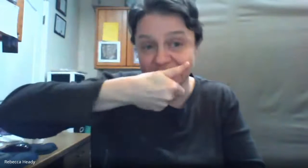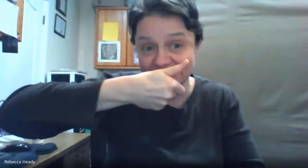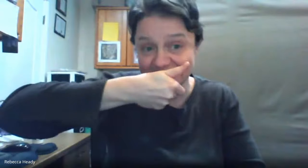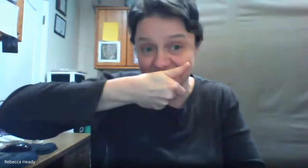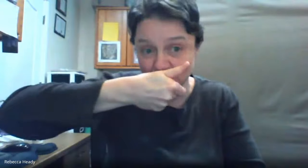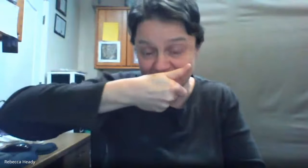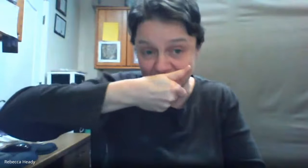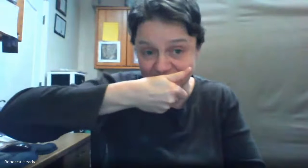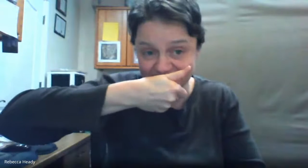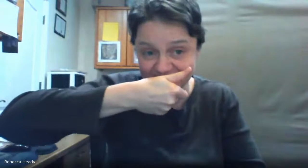putting it in your mouth.